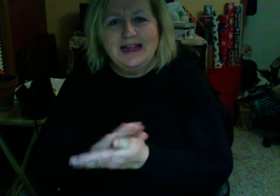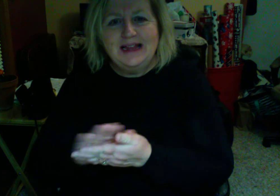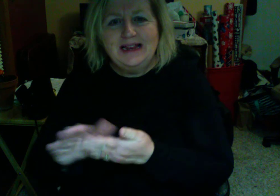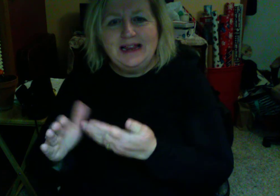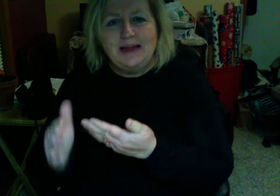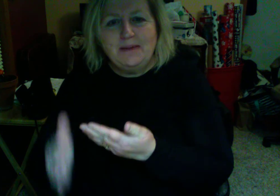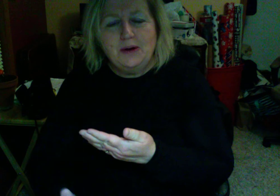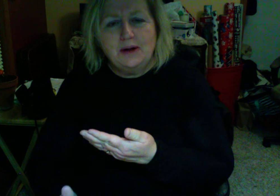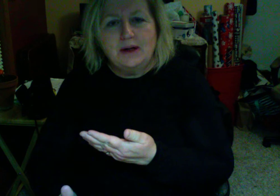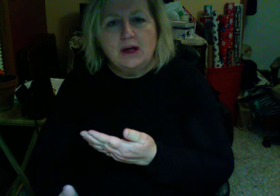neighbor.